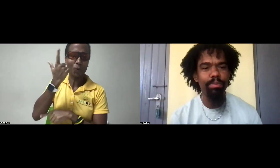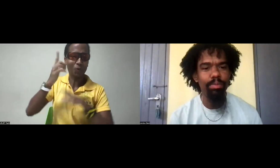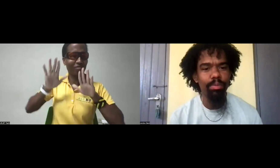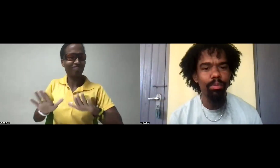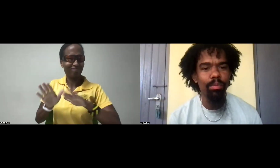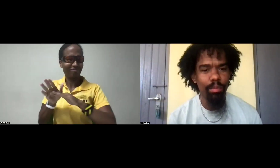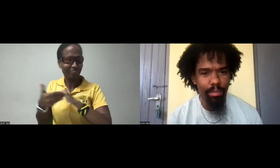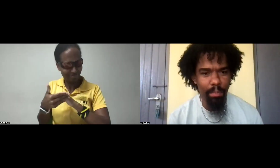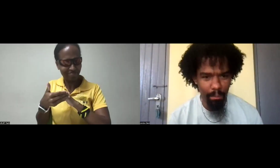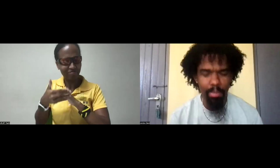Vibrancy.